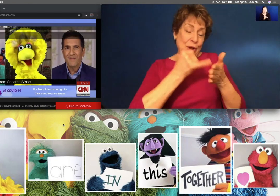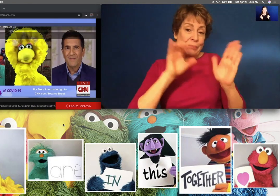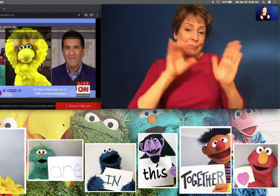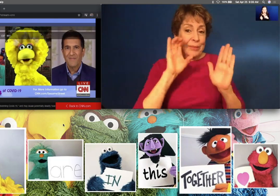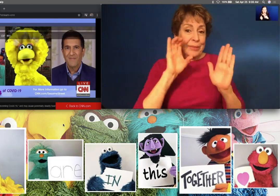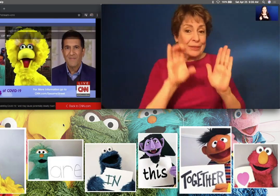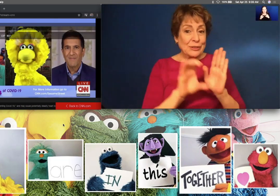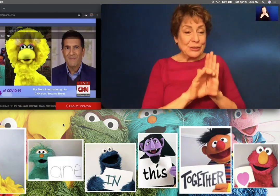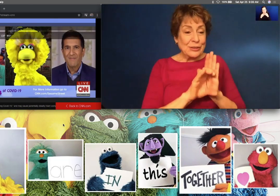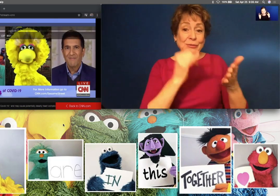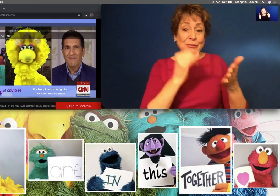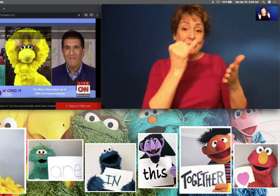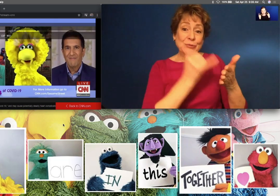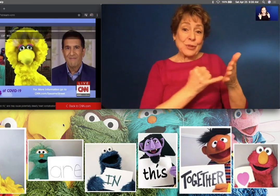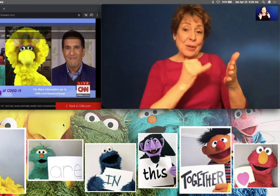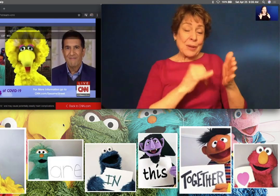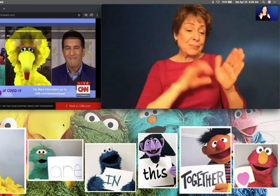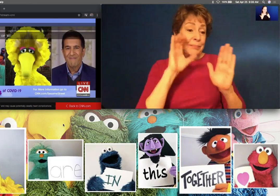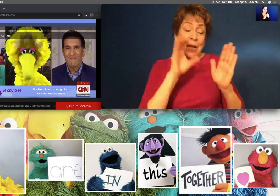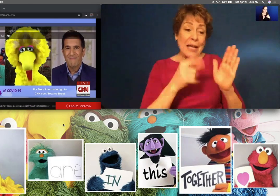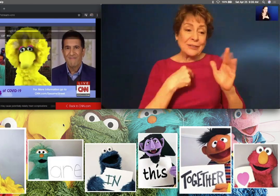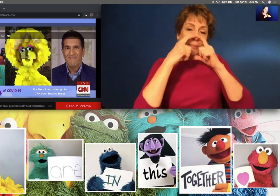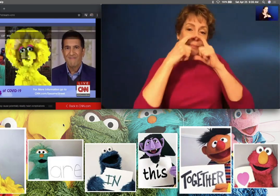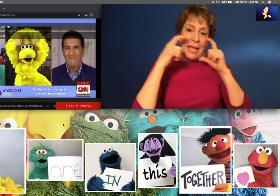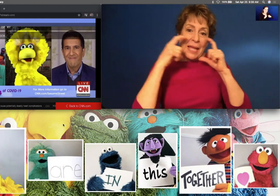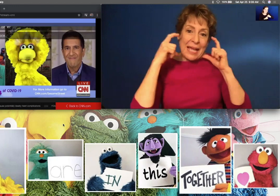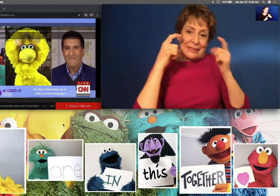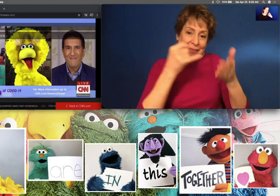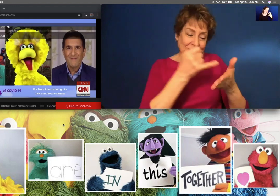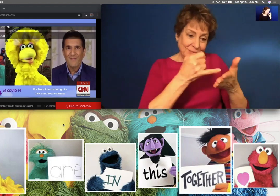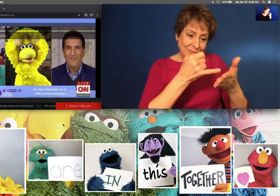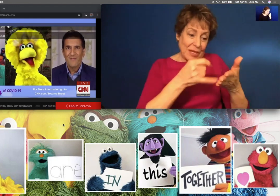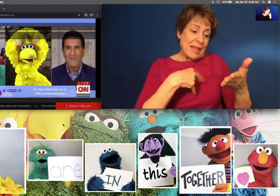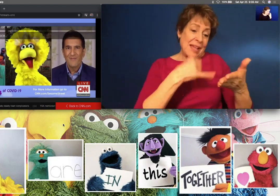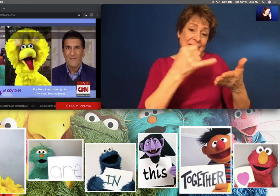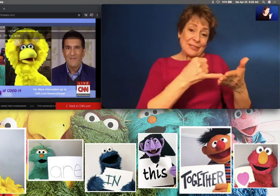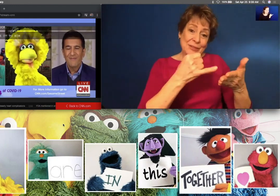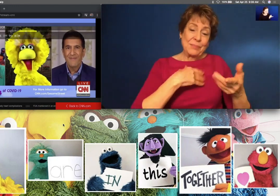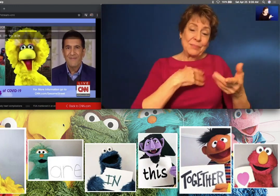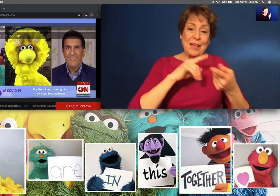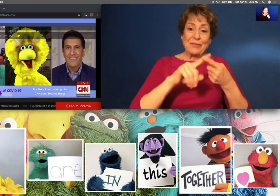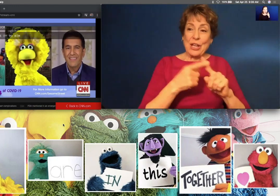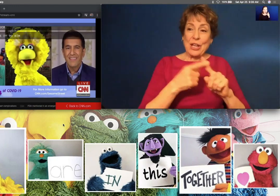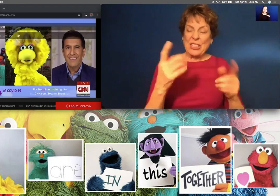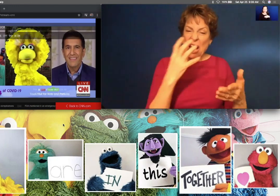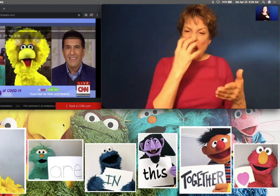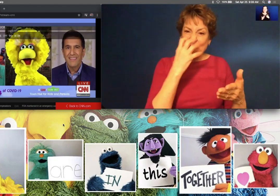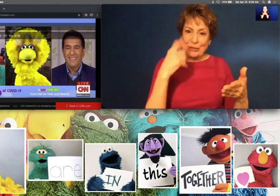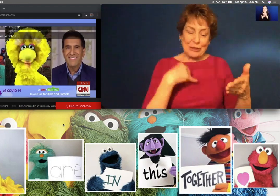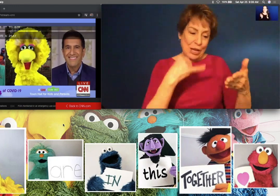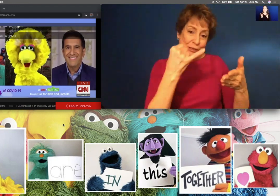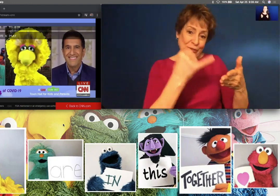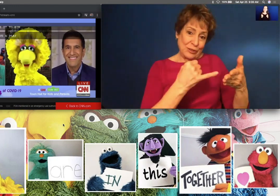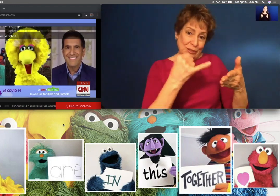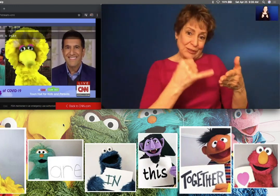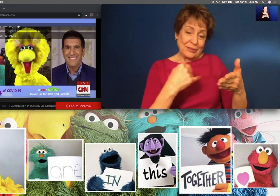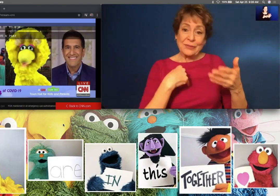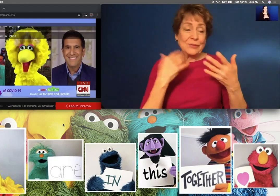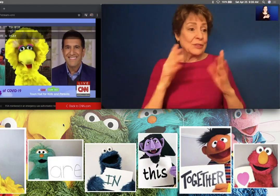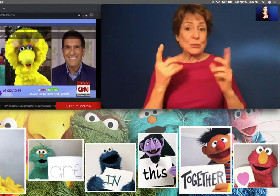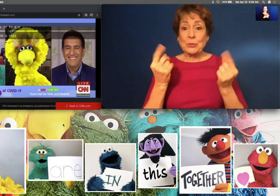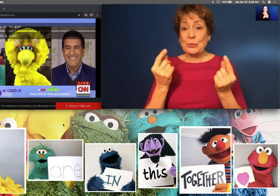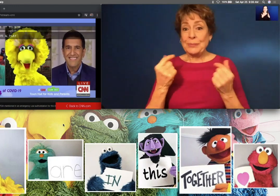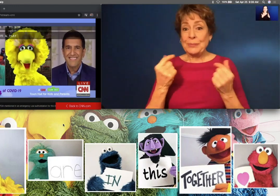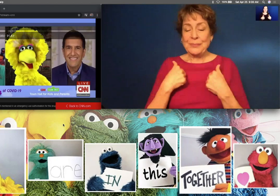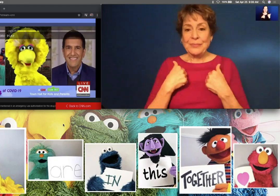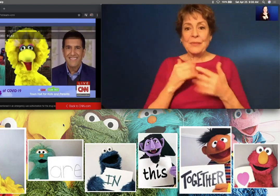nest. And, I drew a picture of my friend Oscar the Grouch, and I'm going to give it to him when it's okay to have a play date. And,